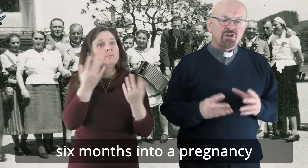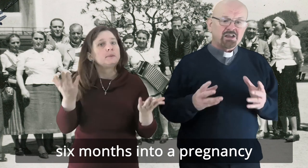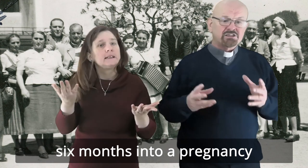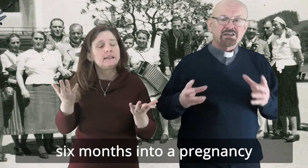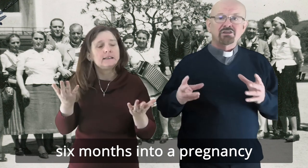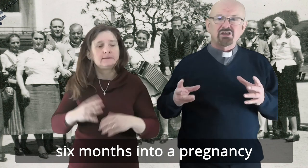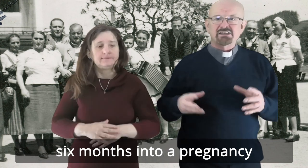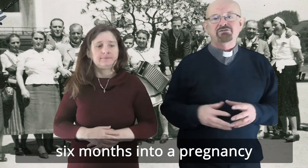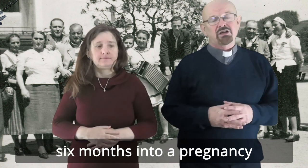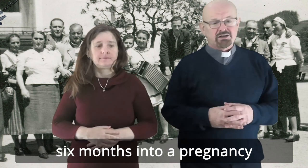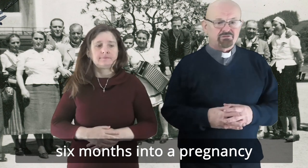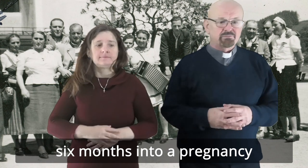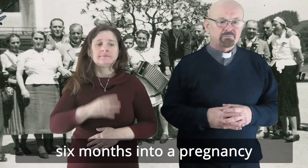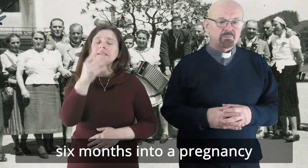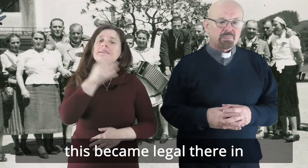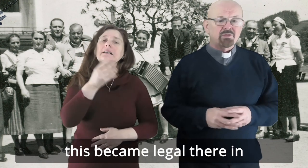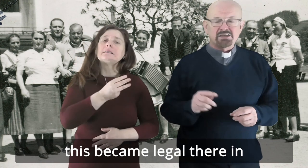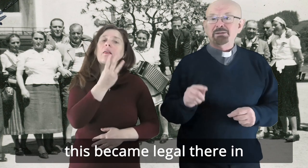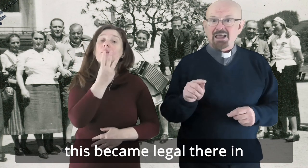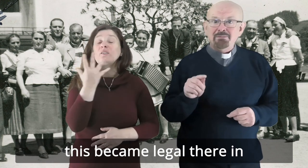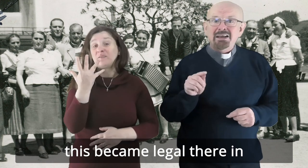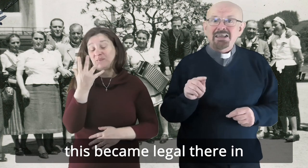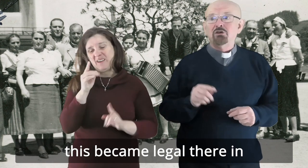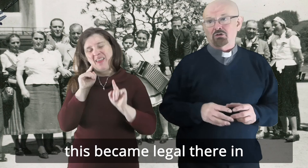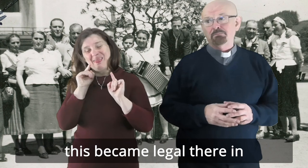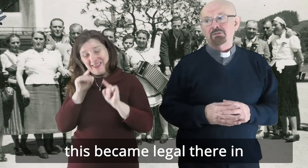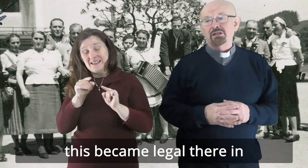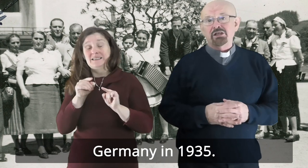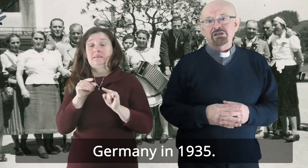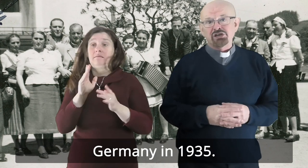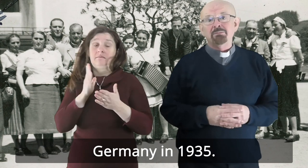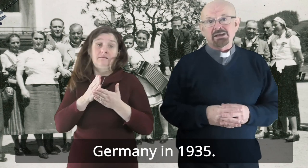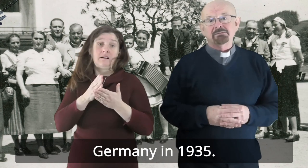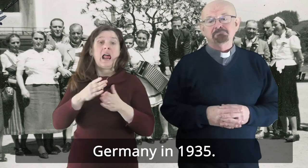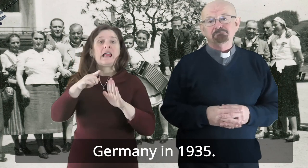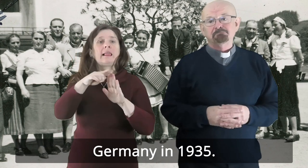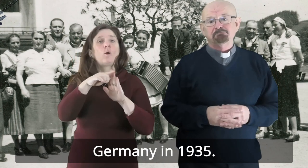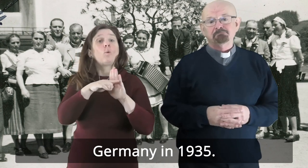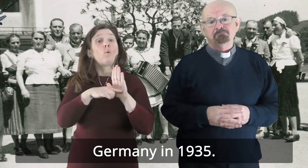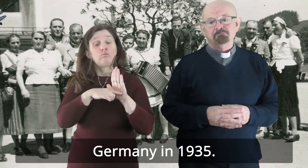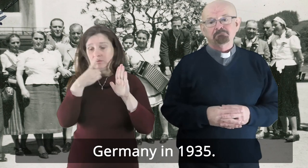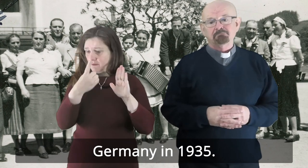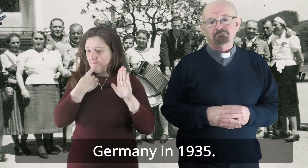In 1935, this became legal in Germany.